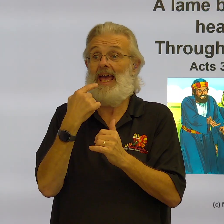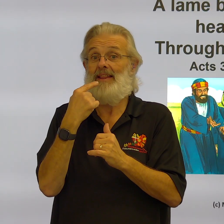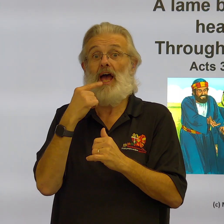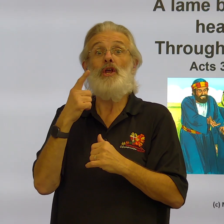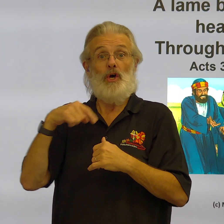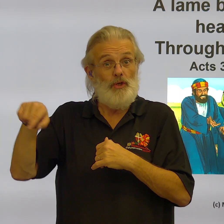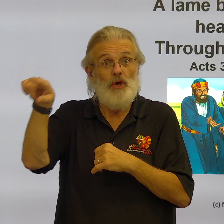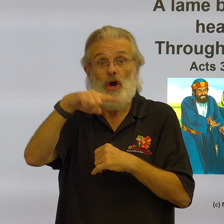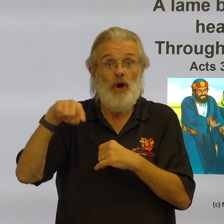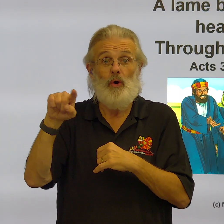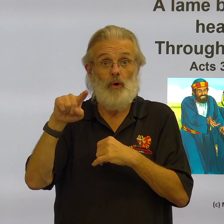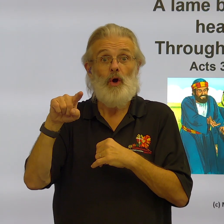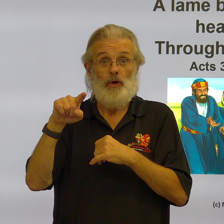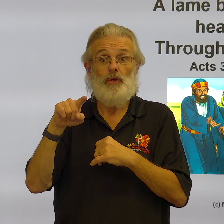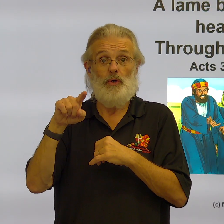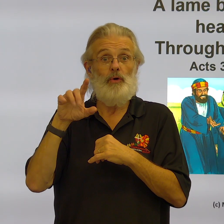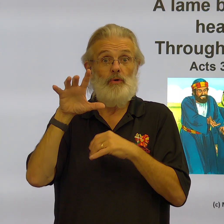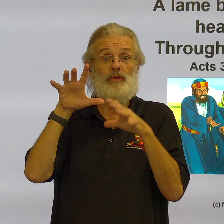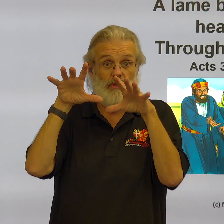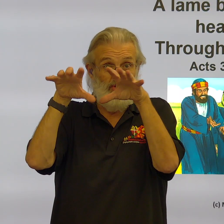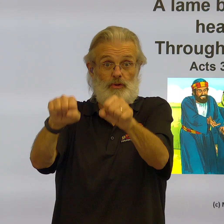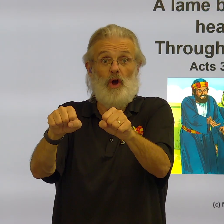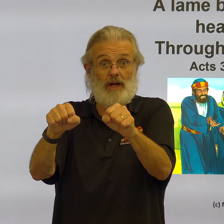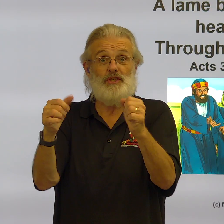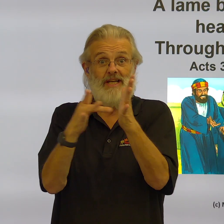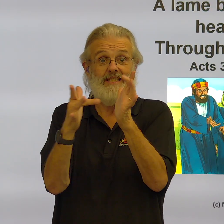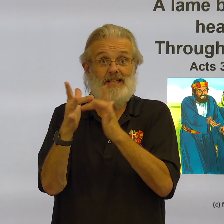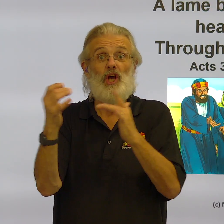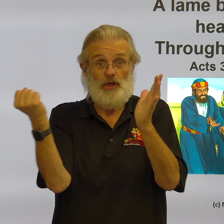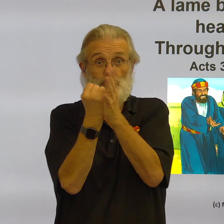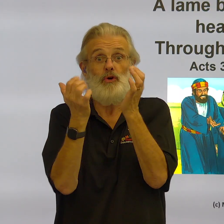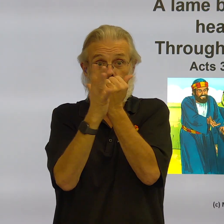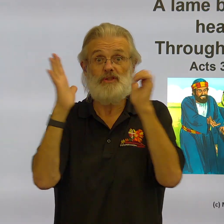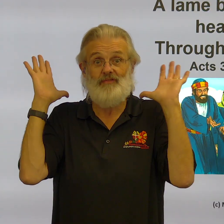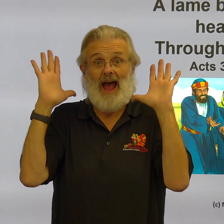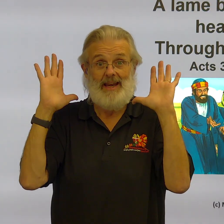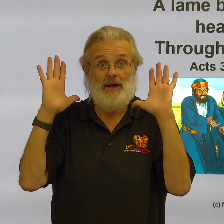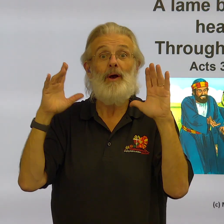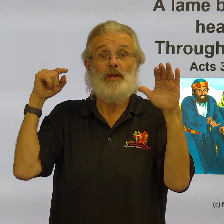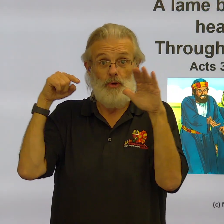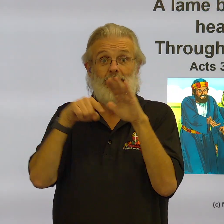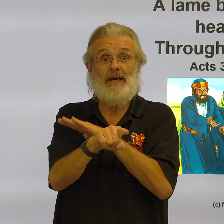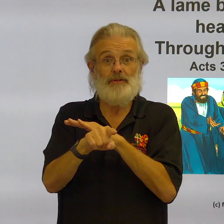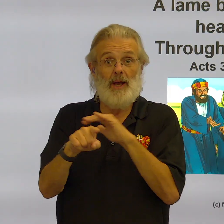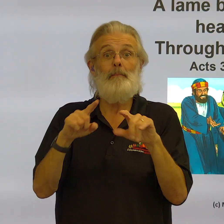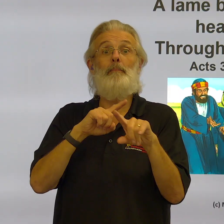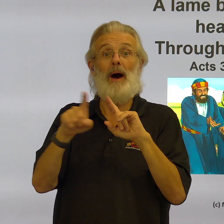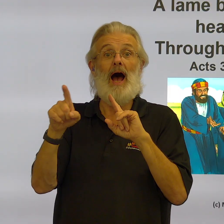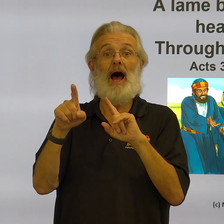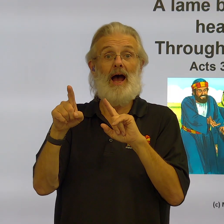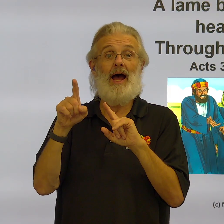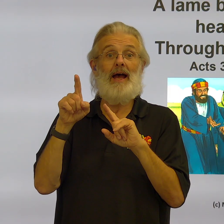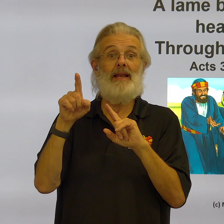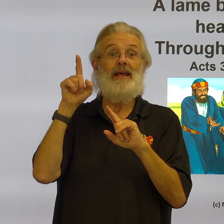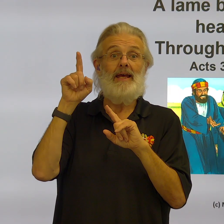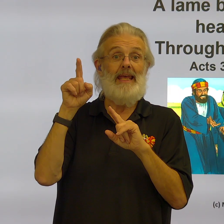that you took Jesus, you crucified him, you killed him, but